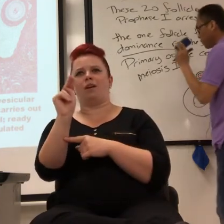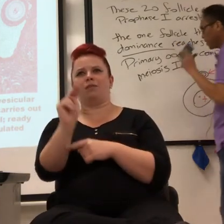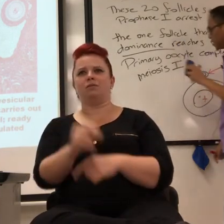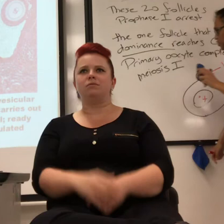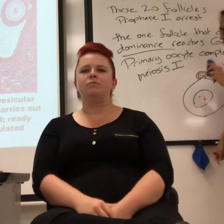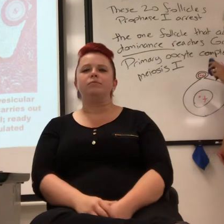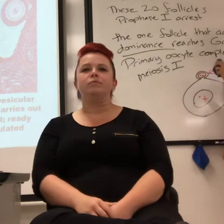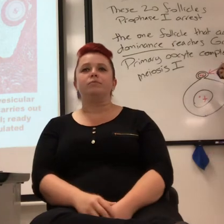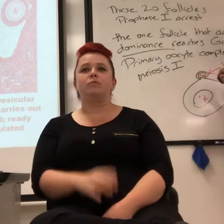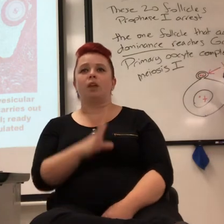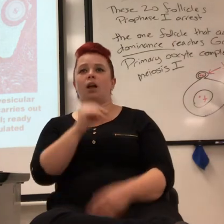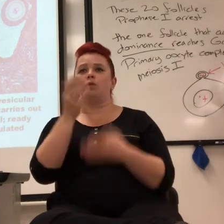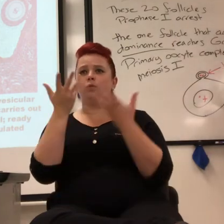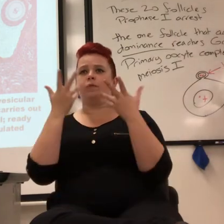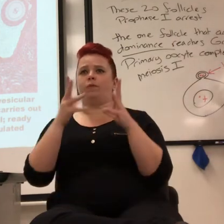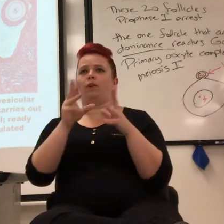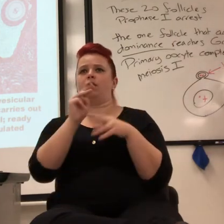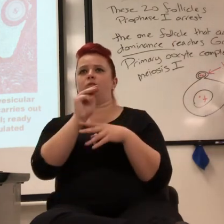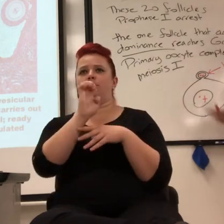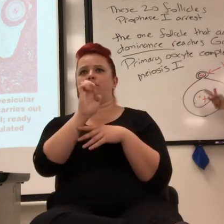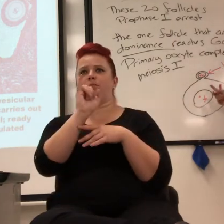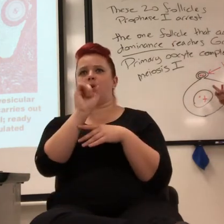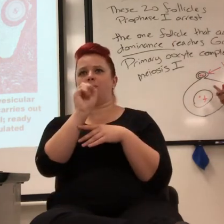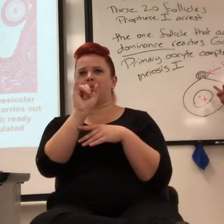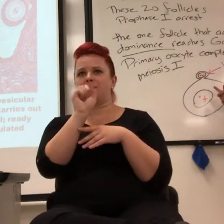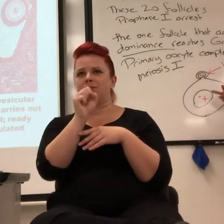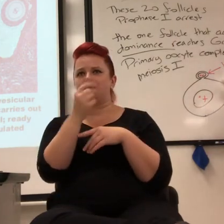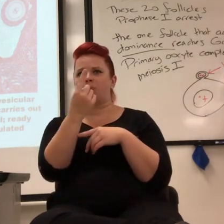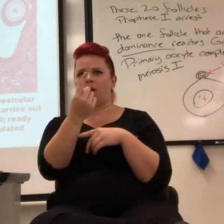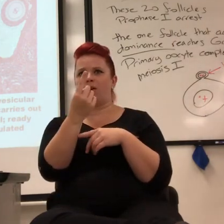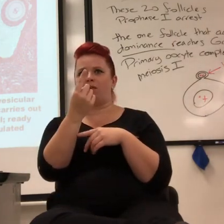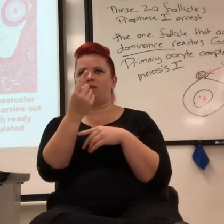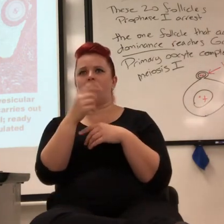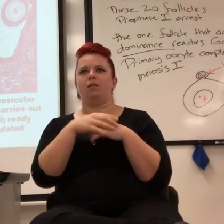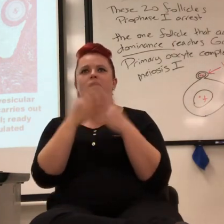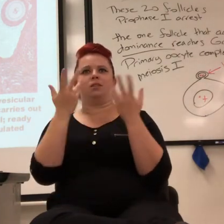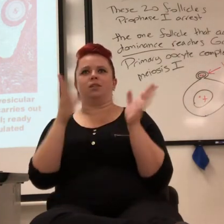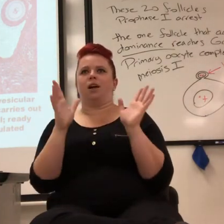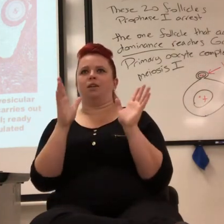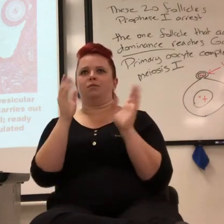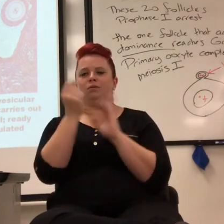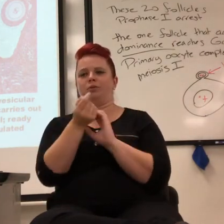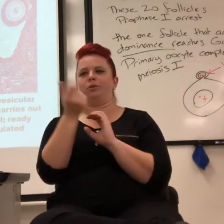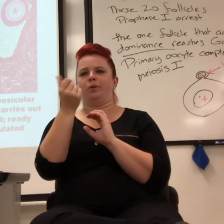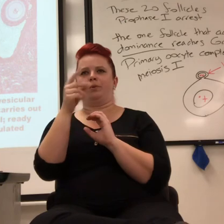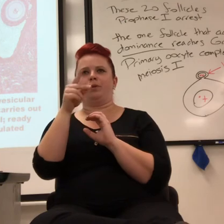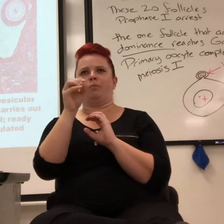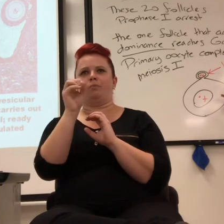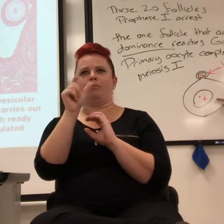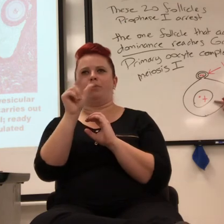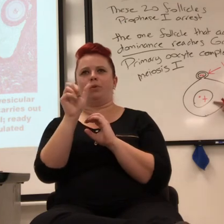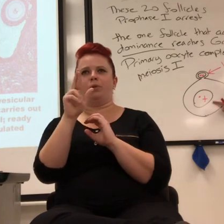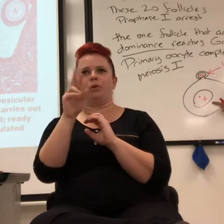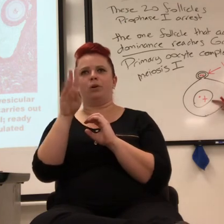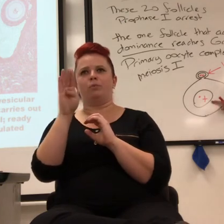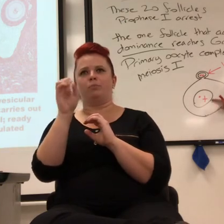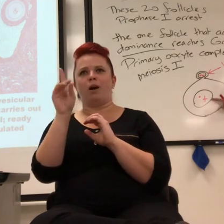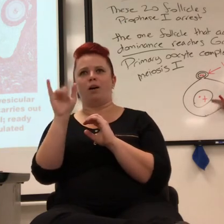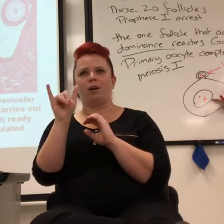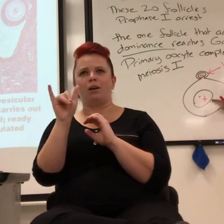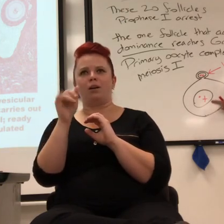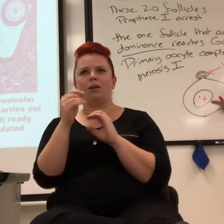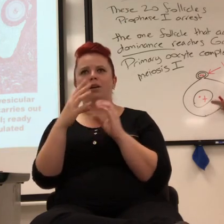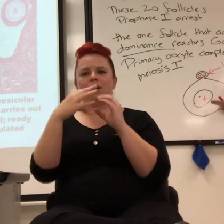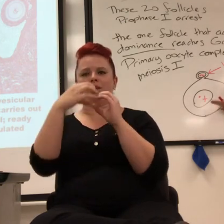And you finished meiosis one. Done. Eject polar body. Okay. 23